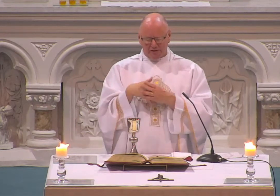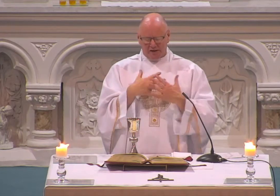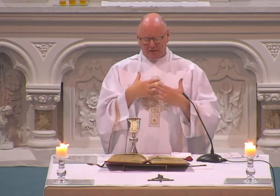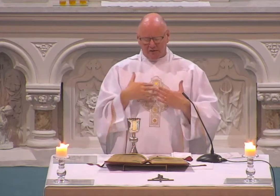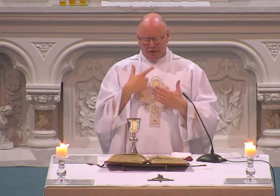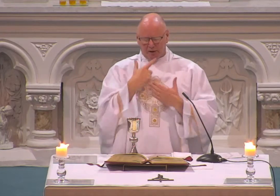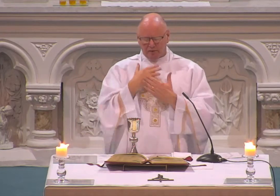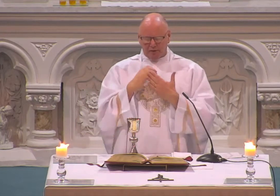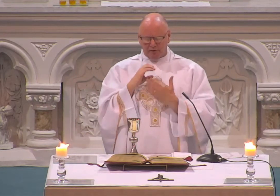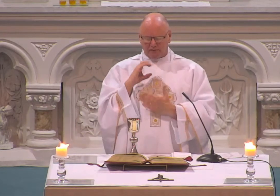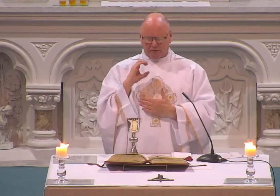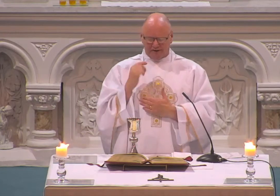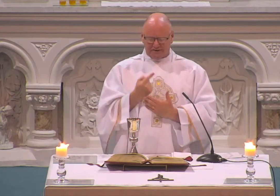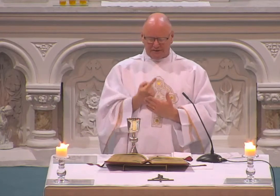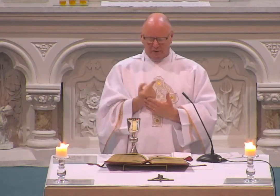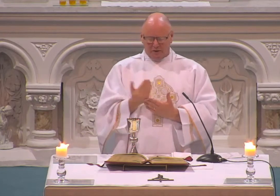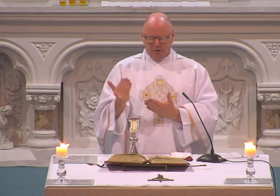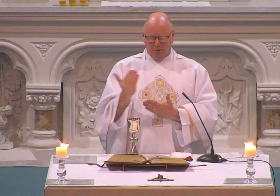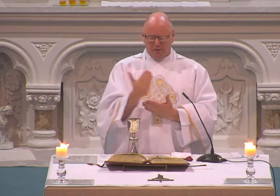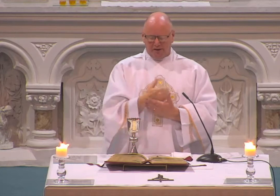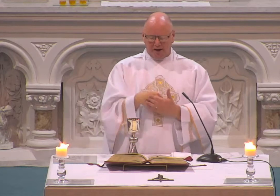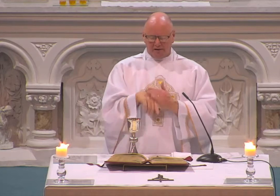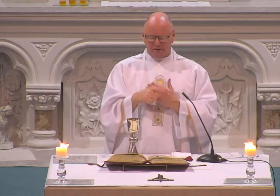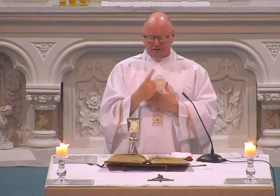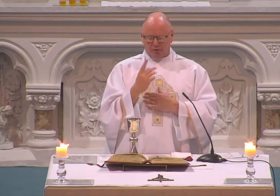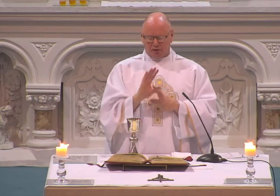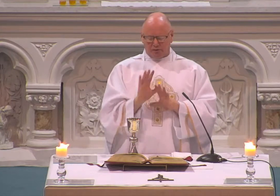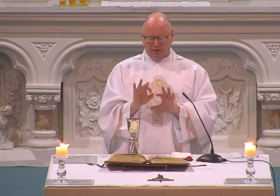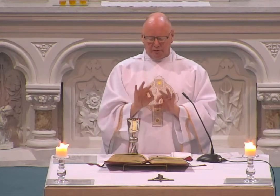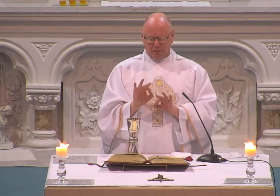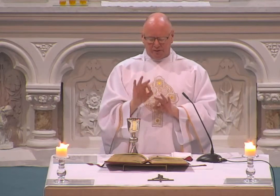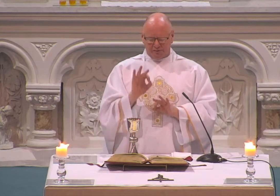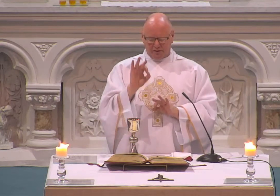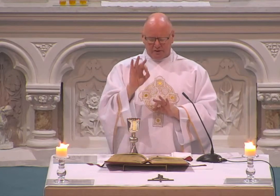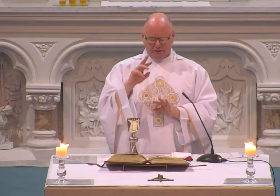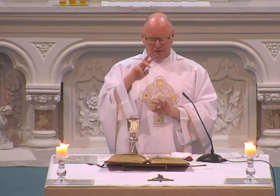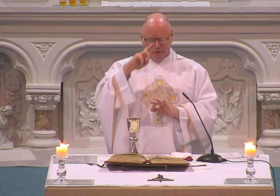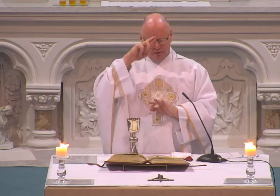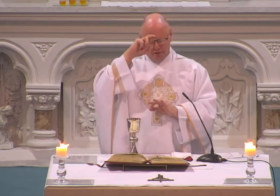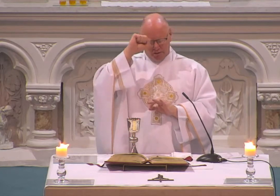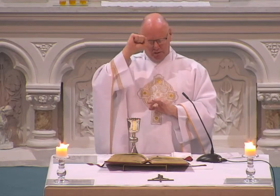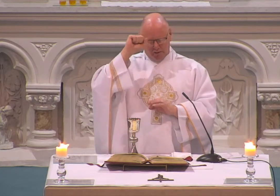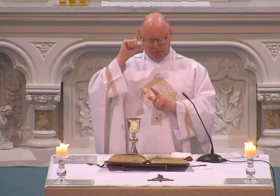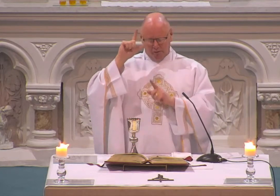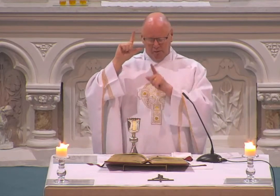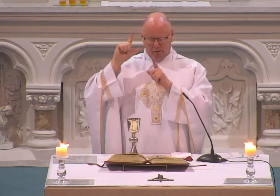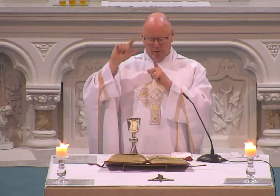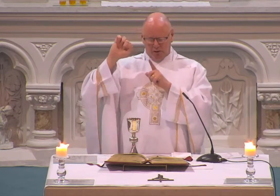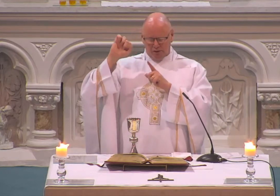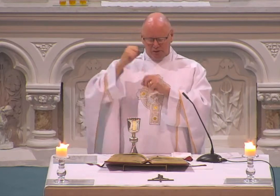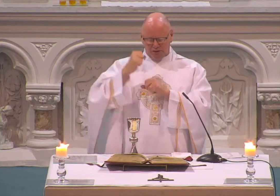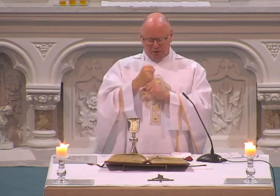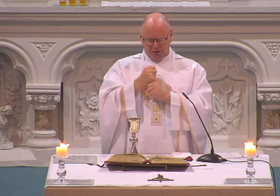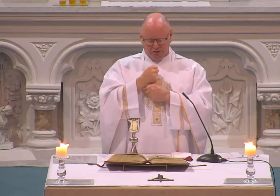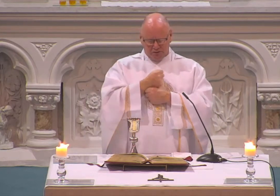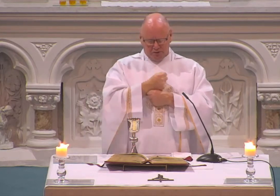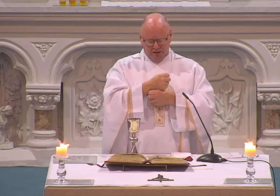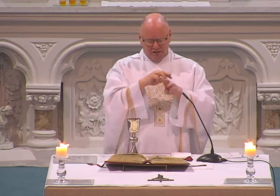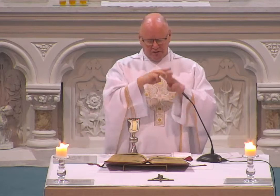of the body and blood of Christ, we may be gathered into one by the Holy Spirit. Remember, Lord, your church spread throughout the